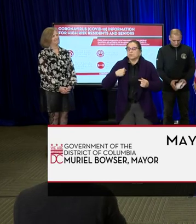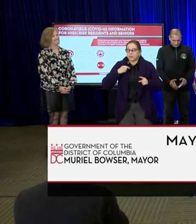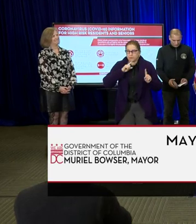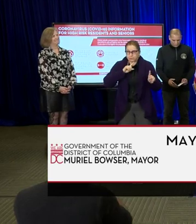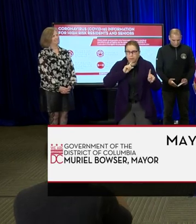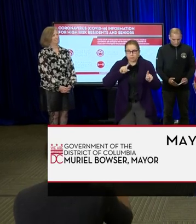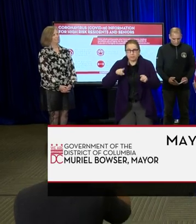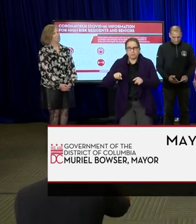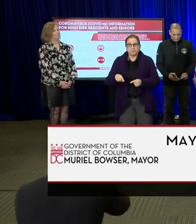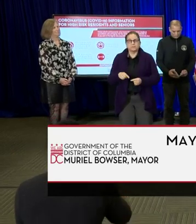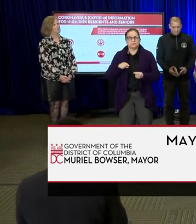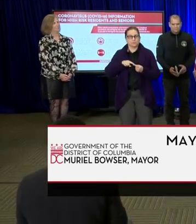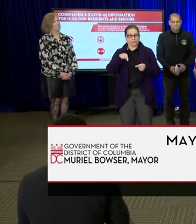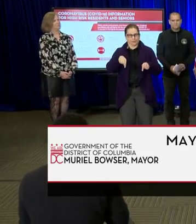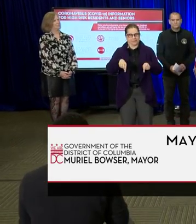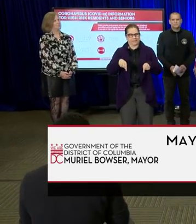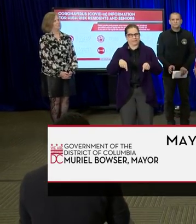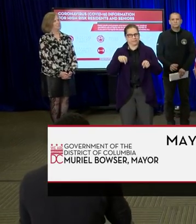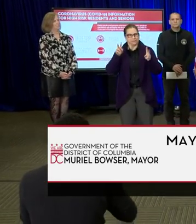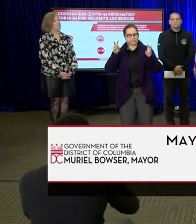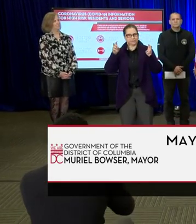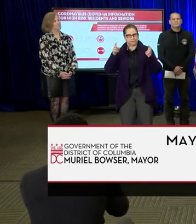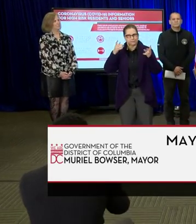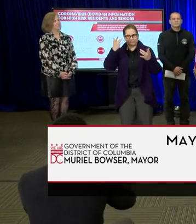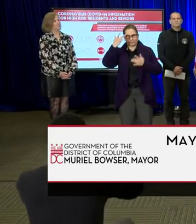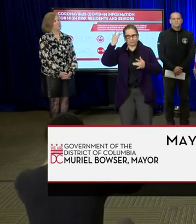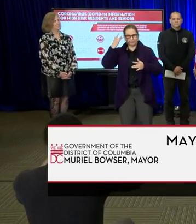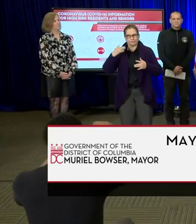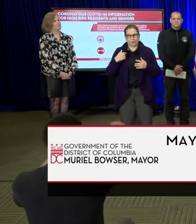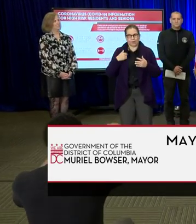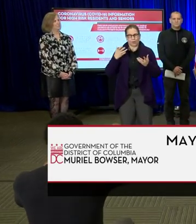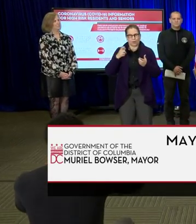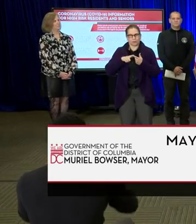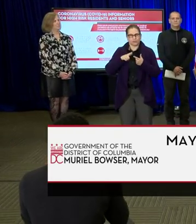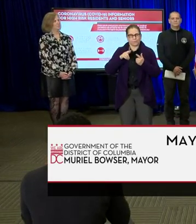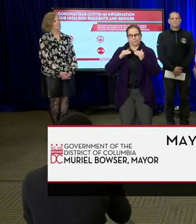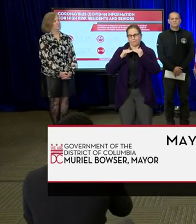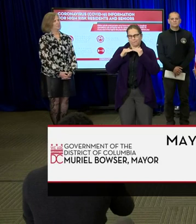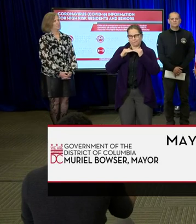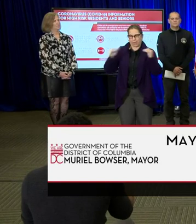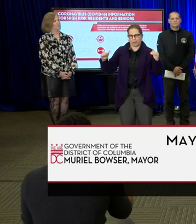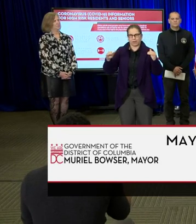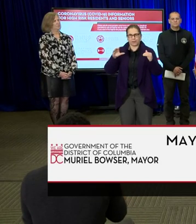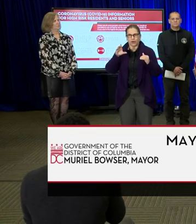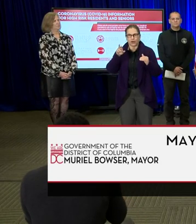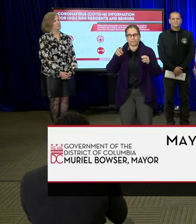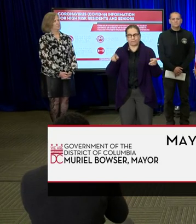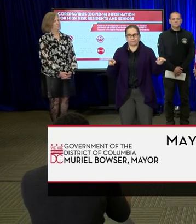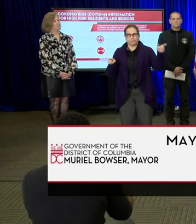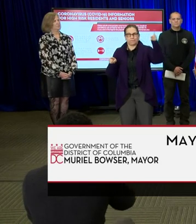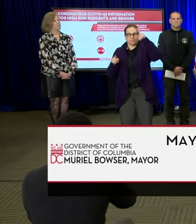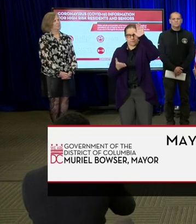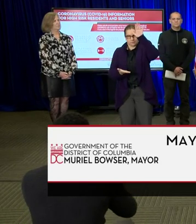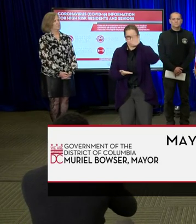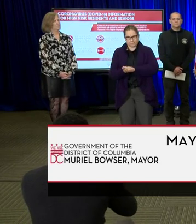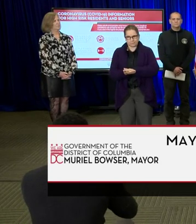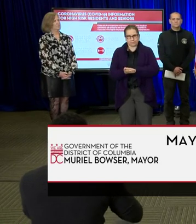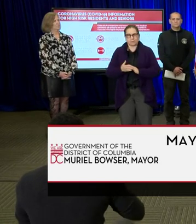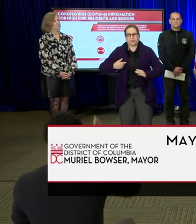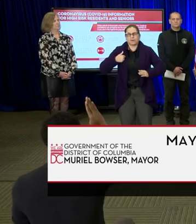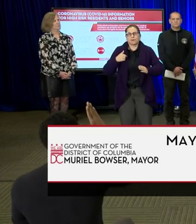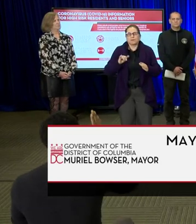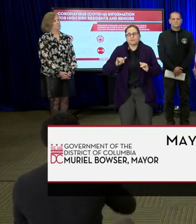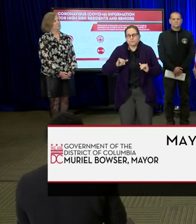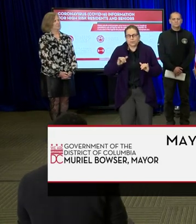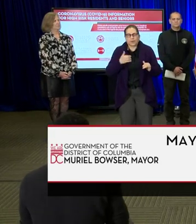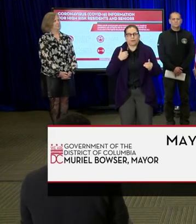virus, how we are flattening the curve and preparing for a medical surge in Washington, D.C.